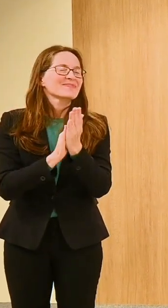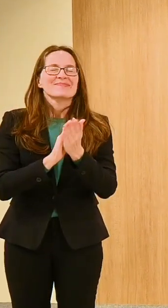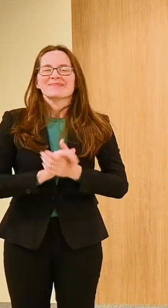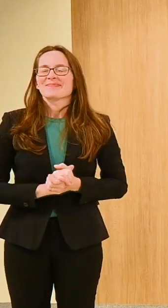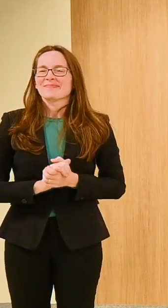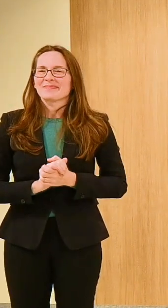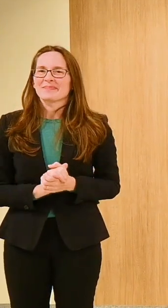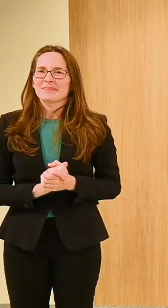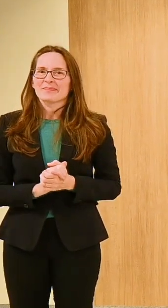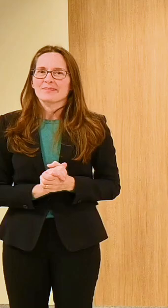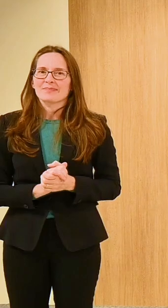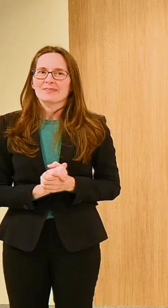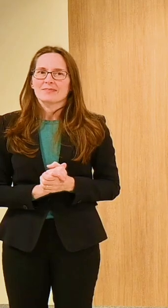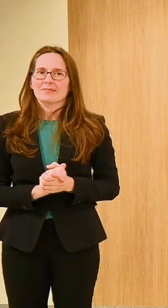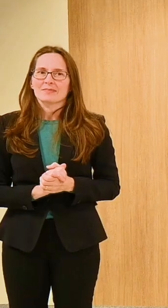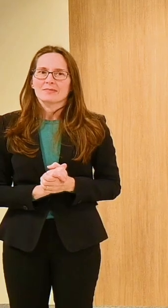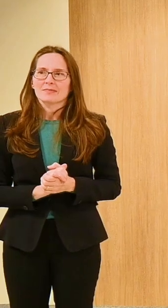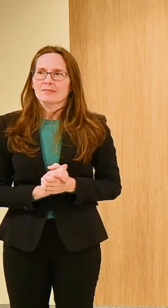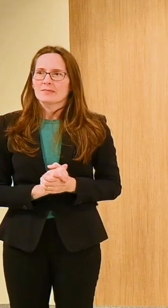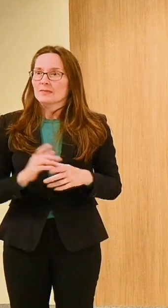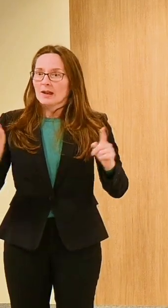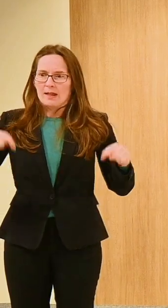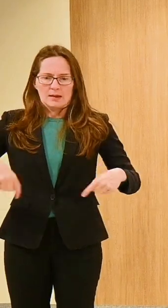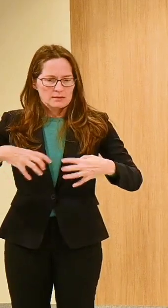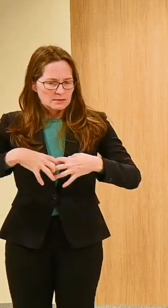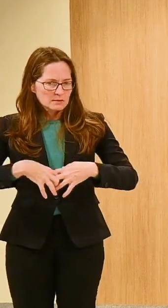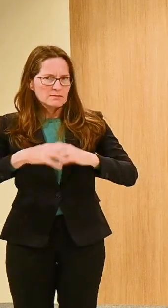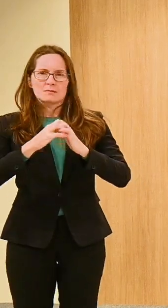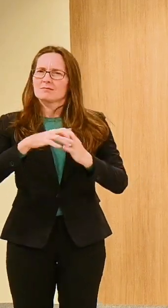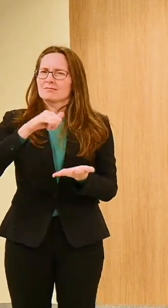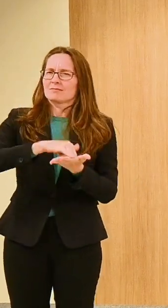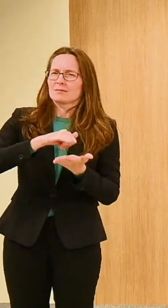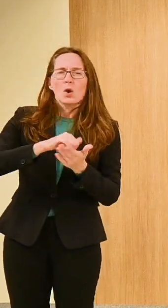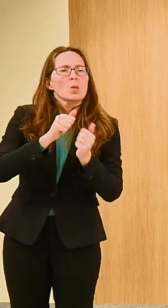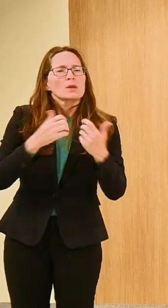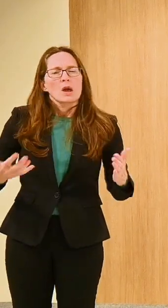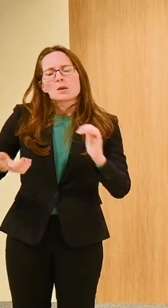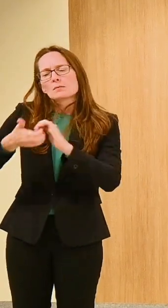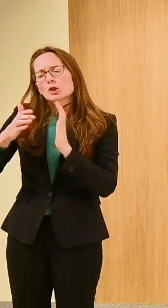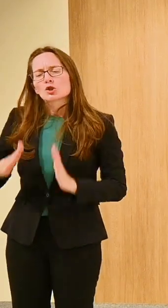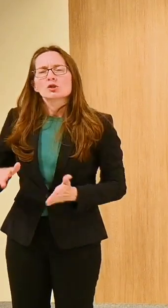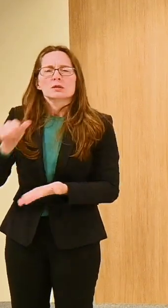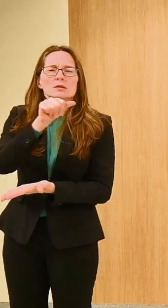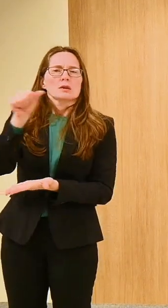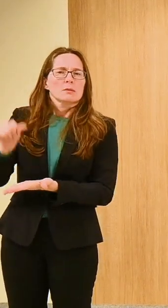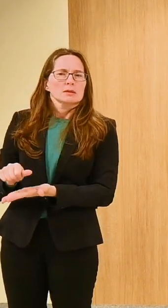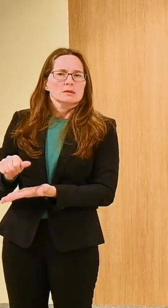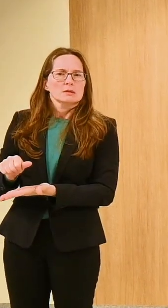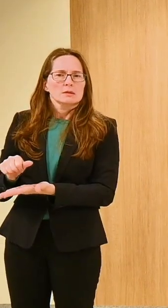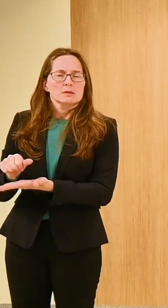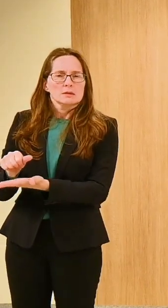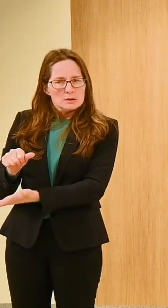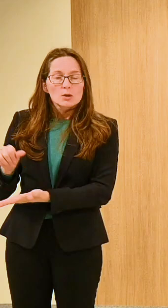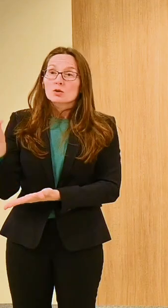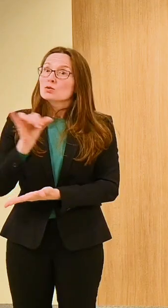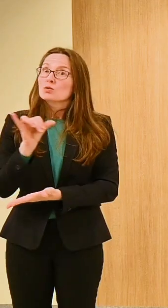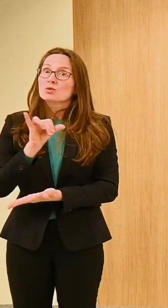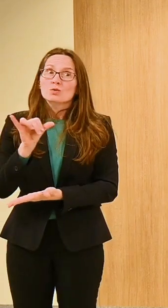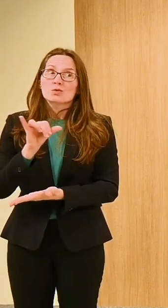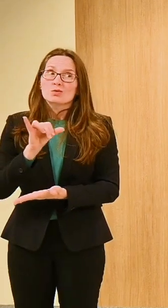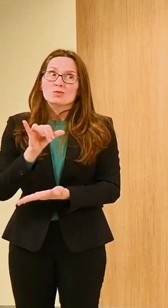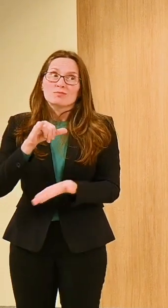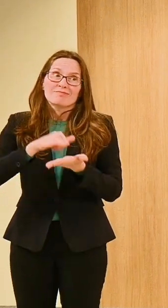This would not have happened without our partners in Annapolis, and this also would not have happened without the generous